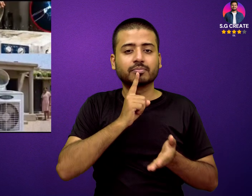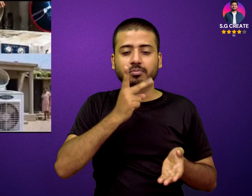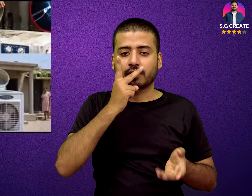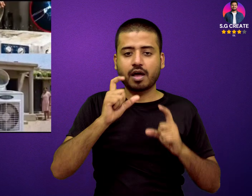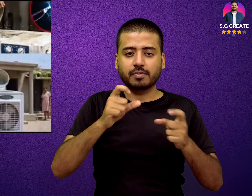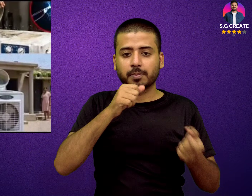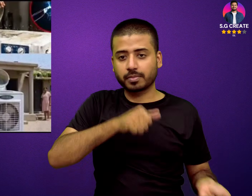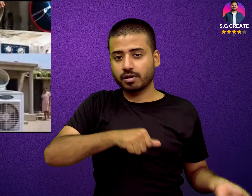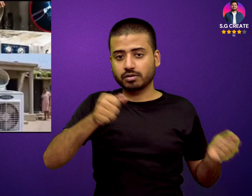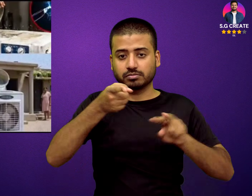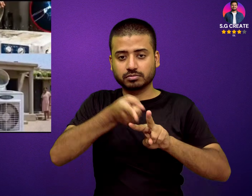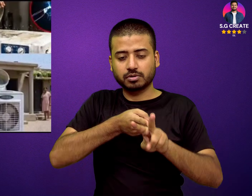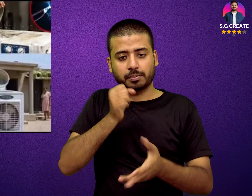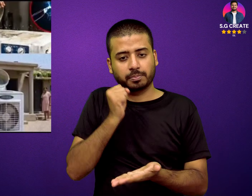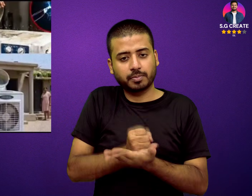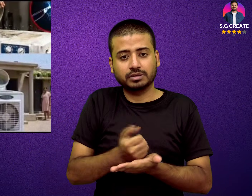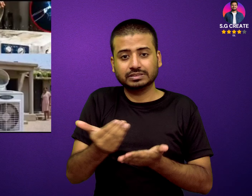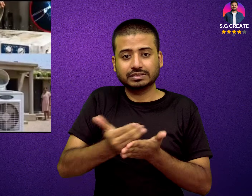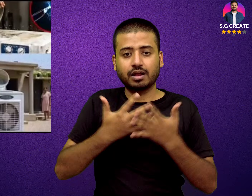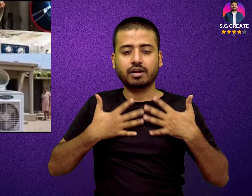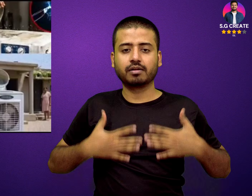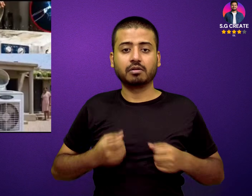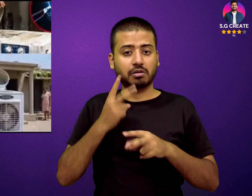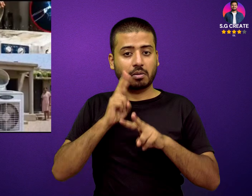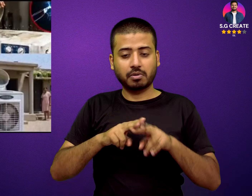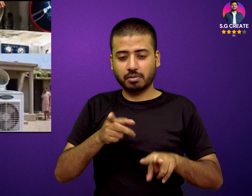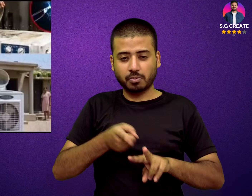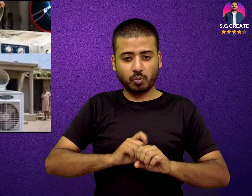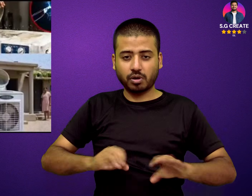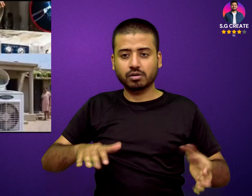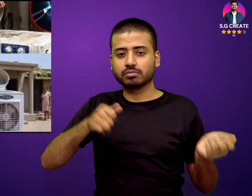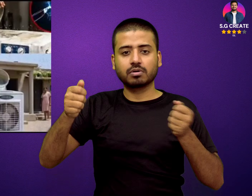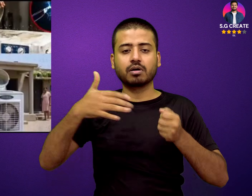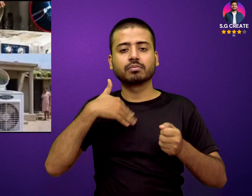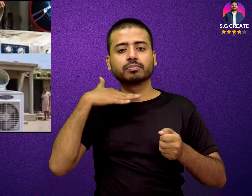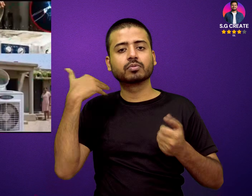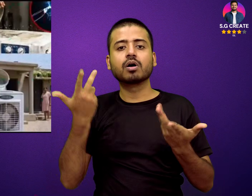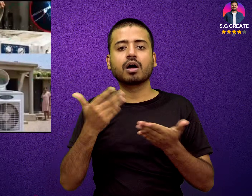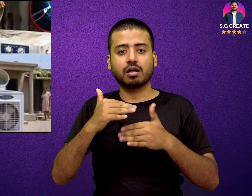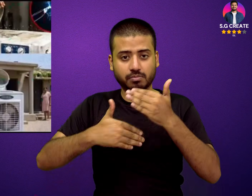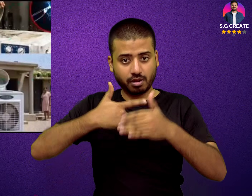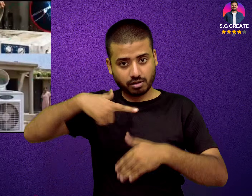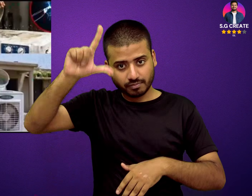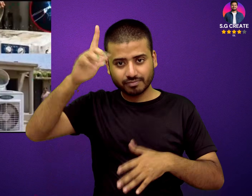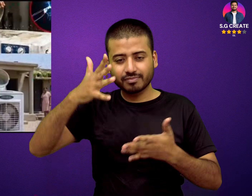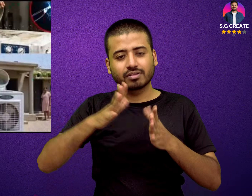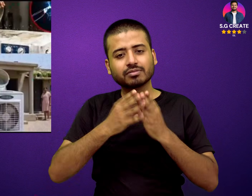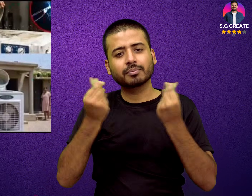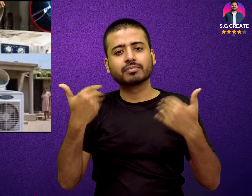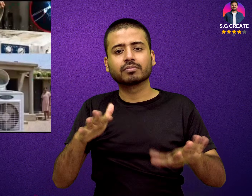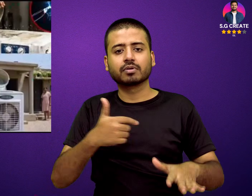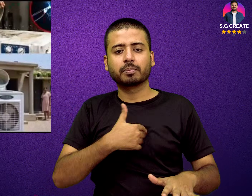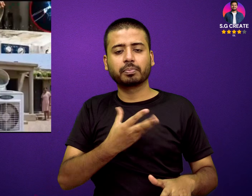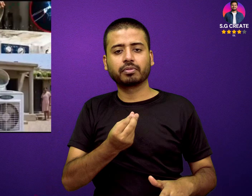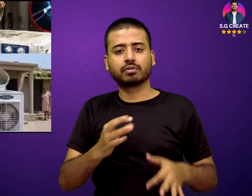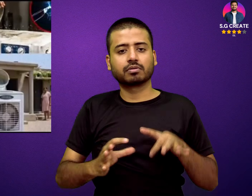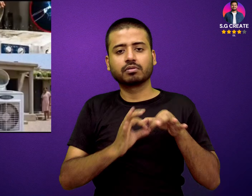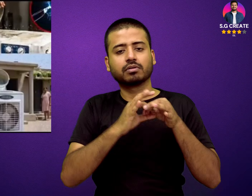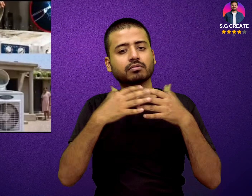your home electrical board has a residual current device, RCD, which instantly cuts off power during a current leak. Keep hands